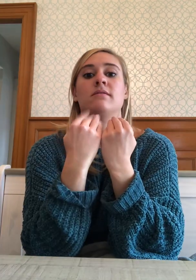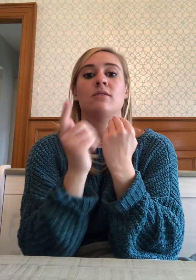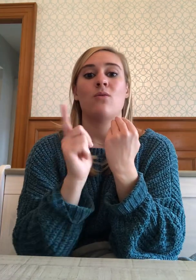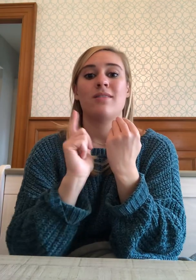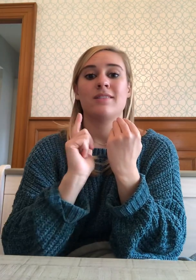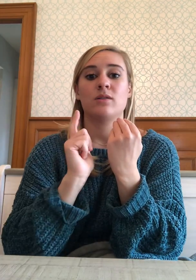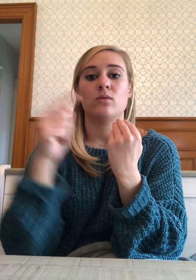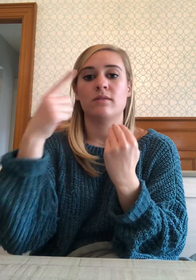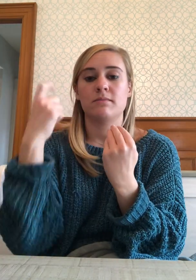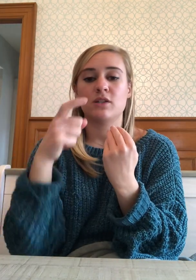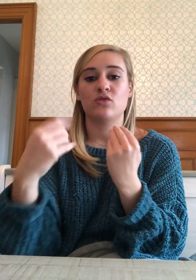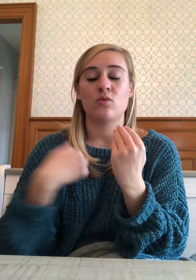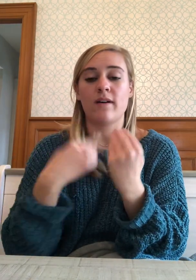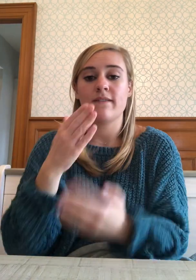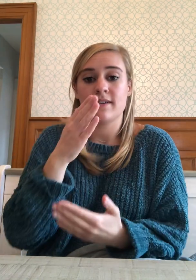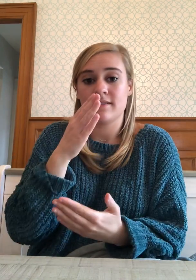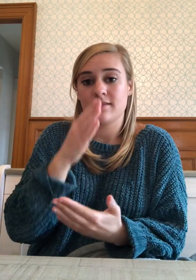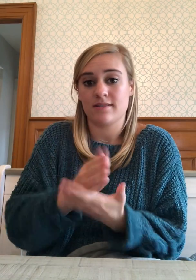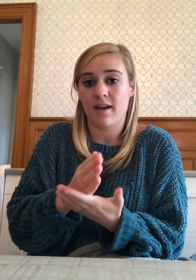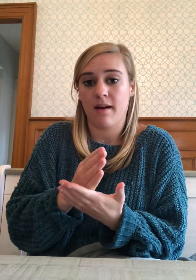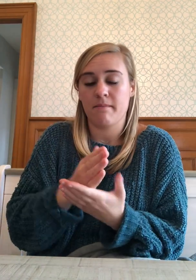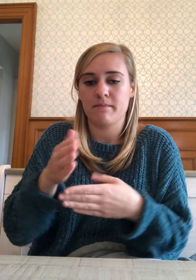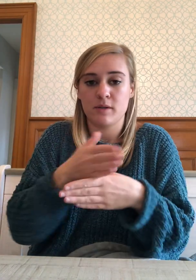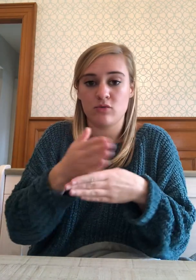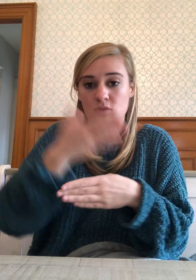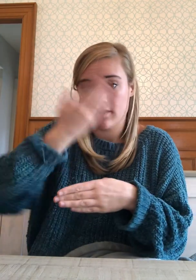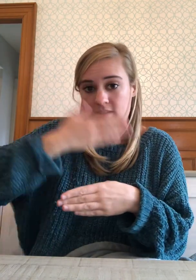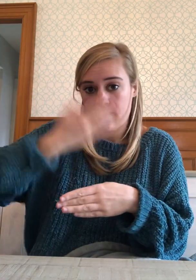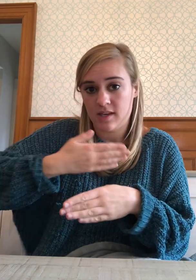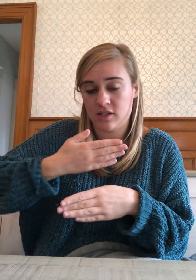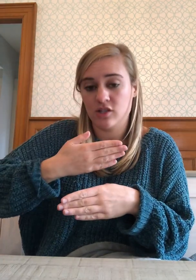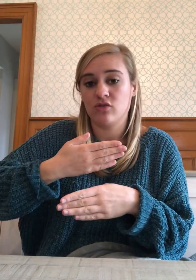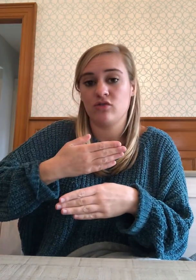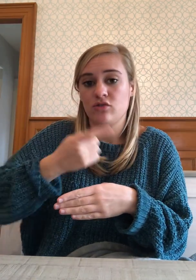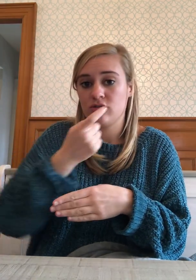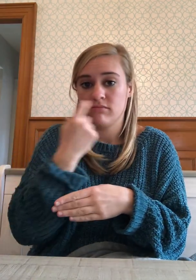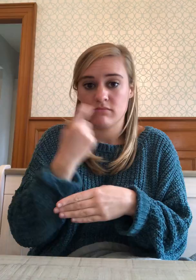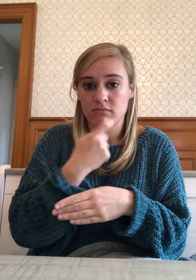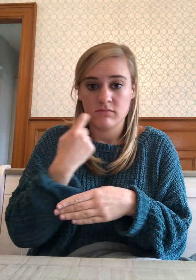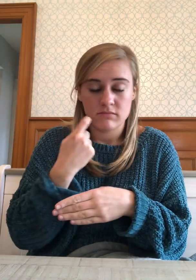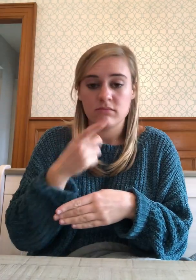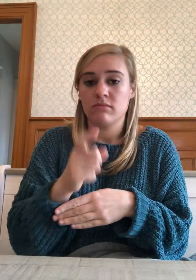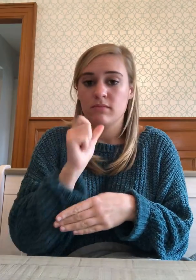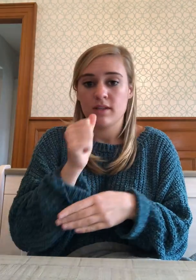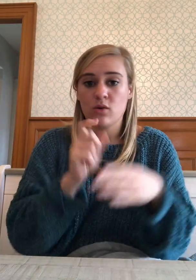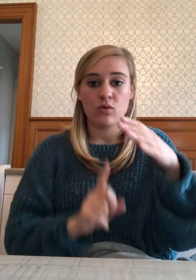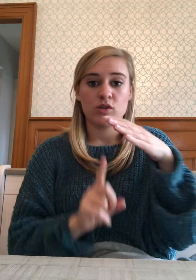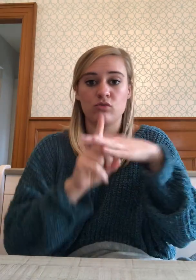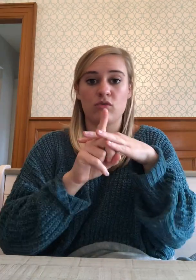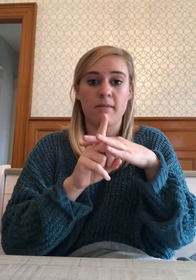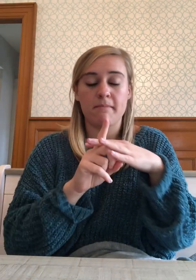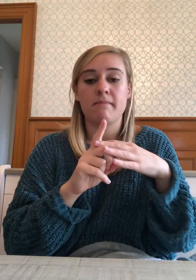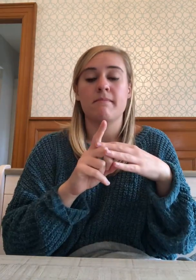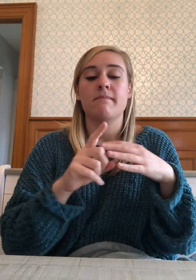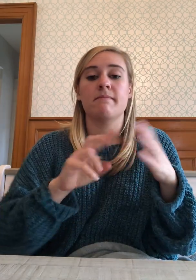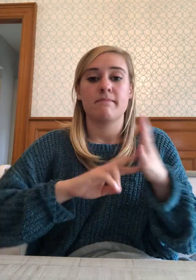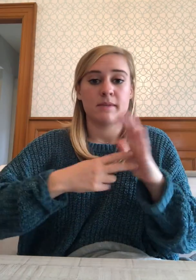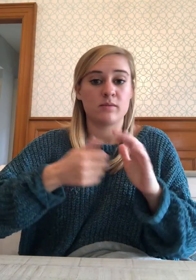a stop between the anterior teeth don't erupt. Posterior teeth, because they're being